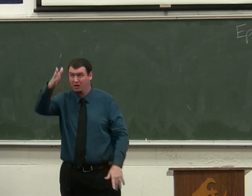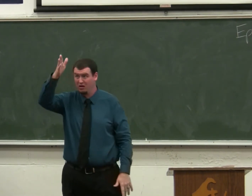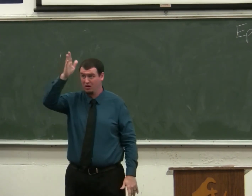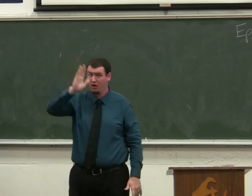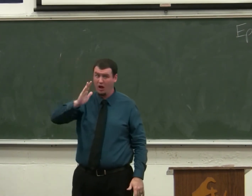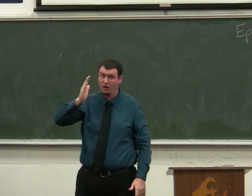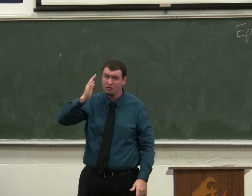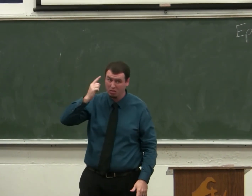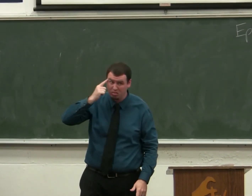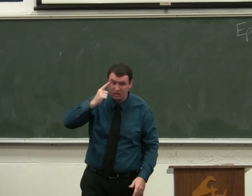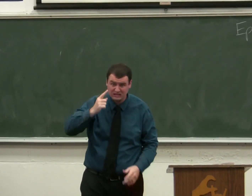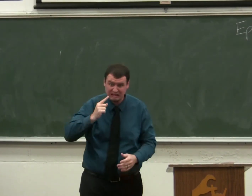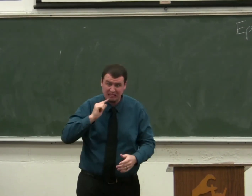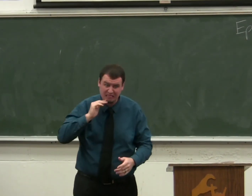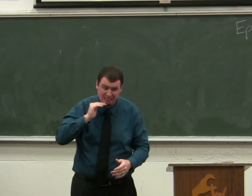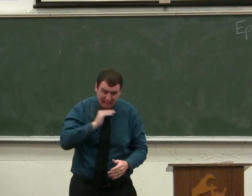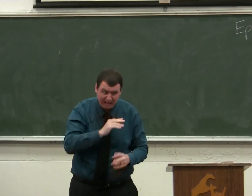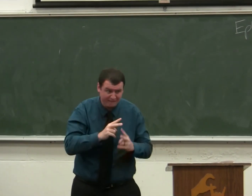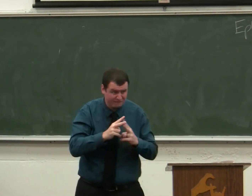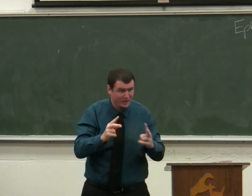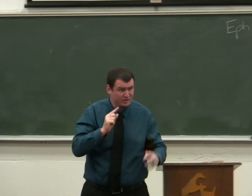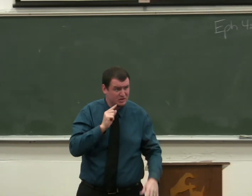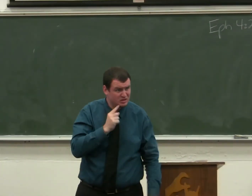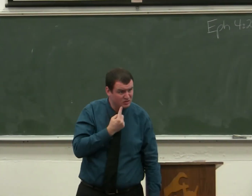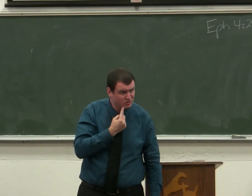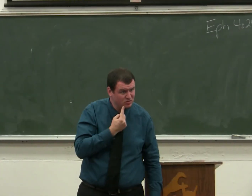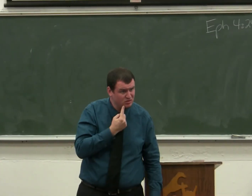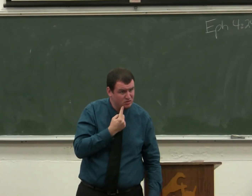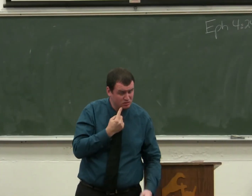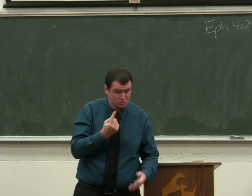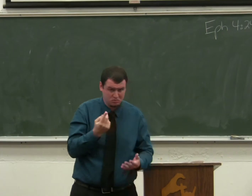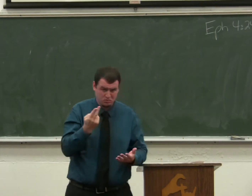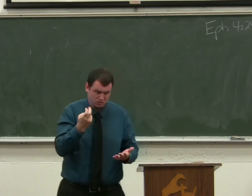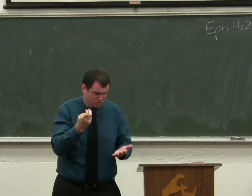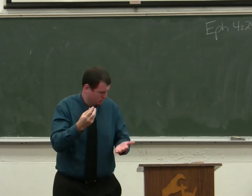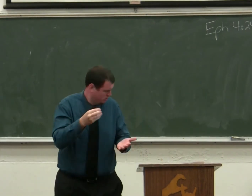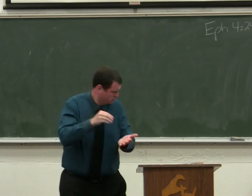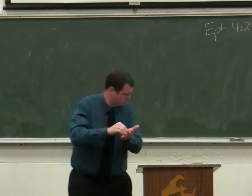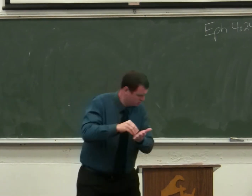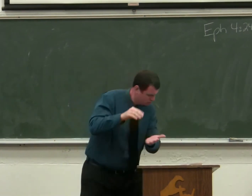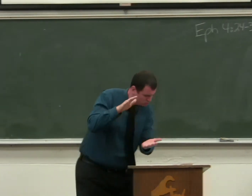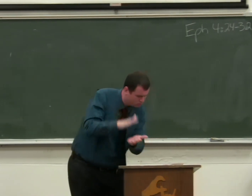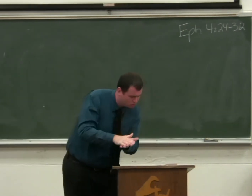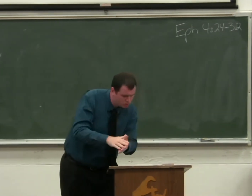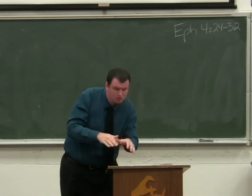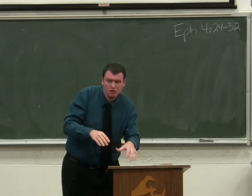Probably not. But God takes lying very seriously.